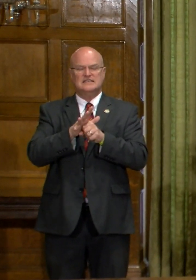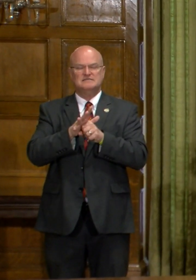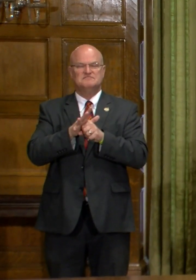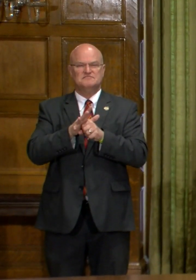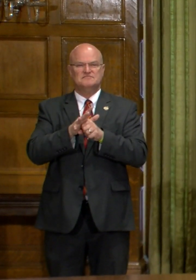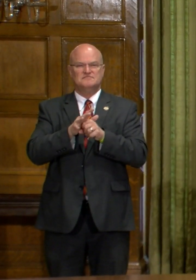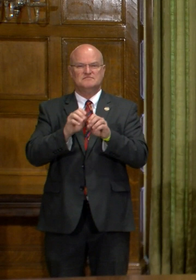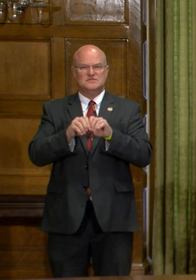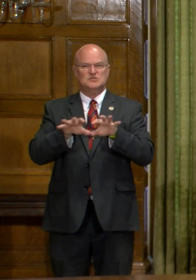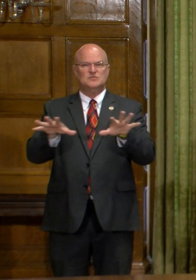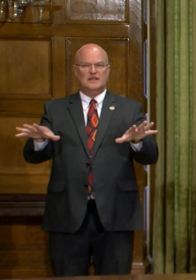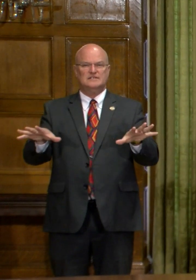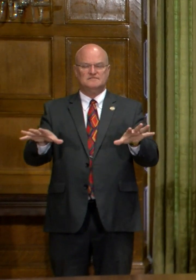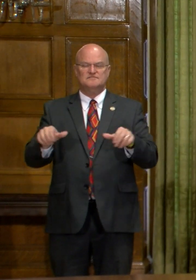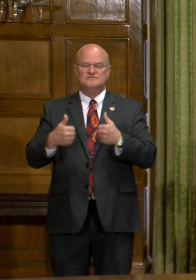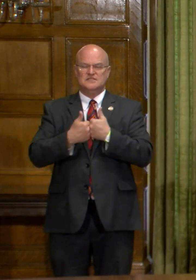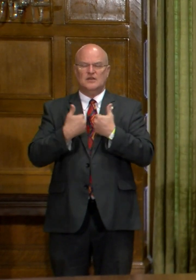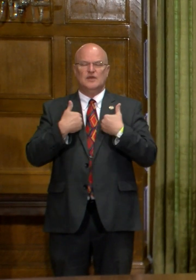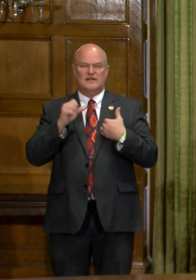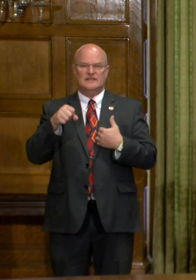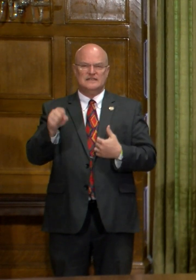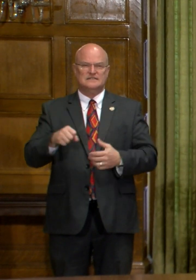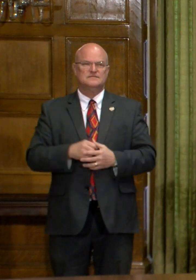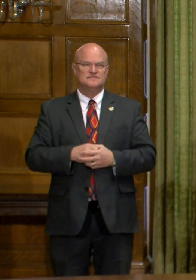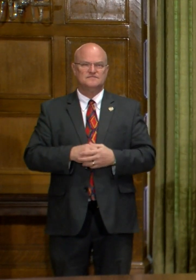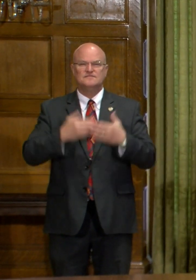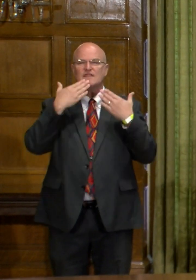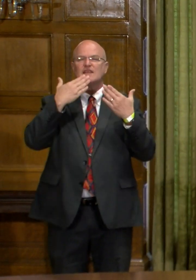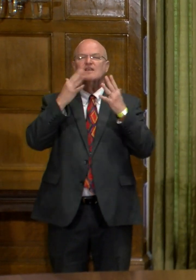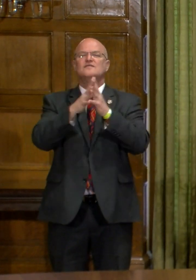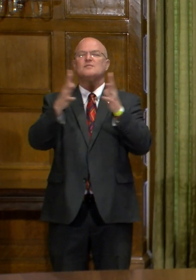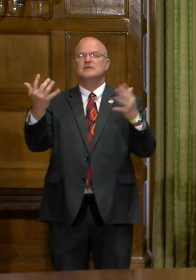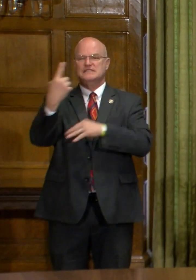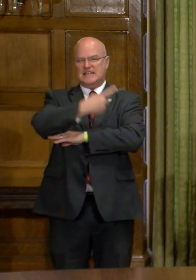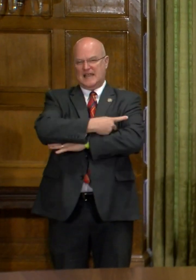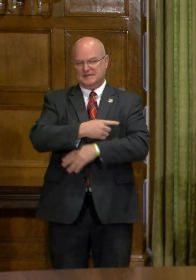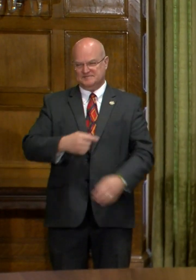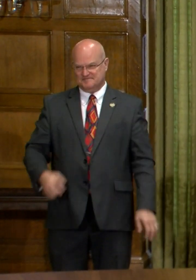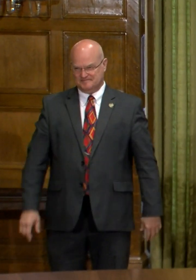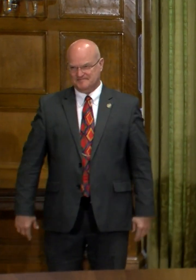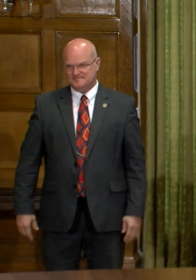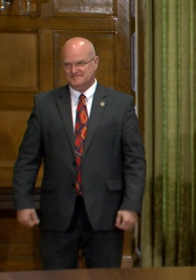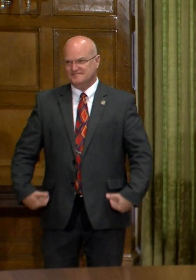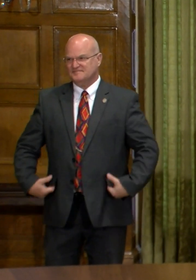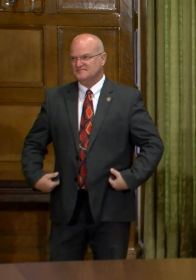virus challenge that we have. Thank you all very much today.